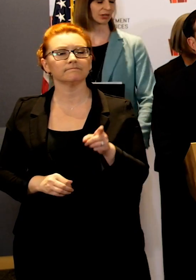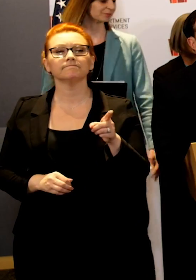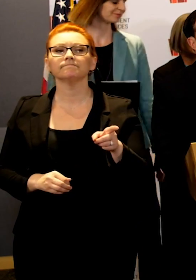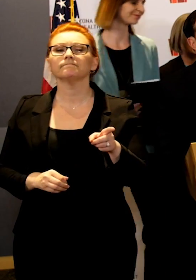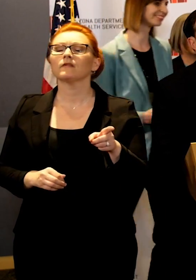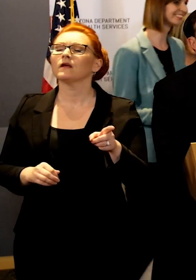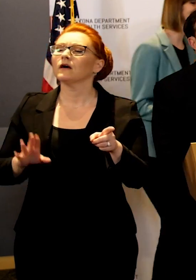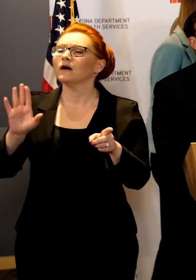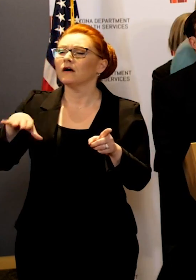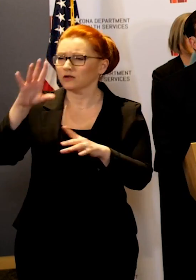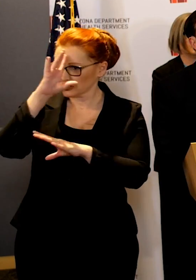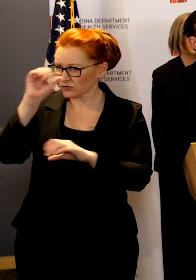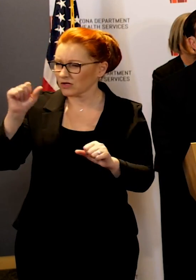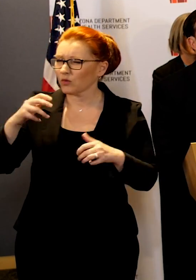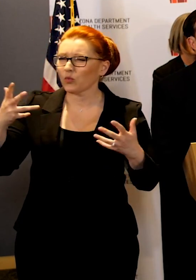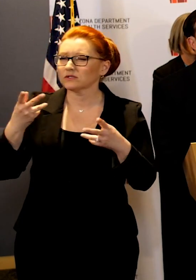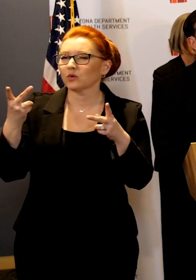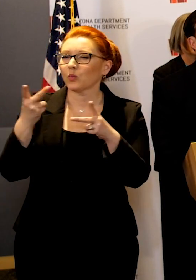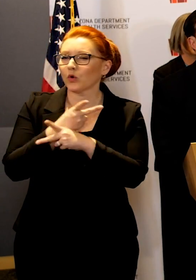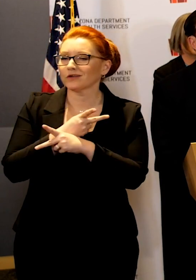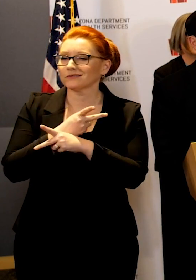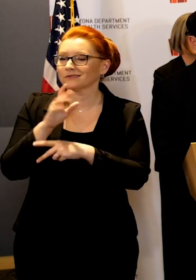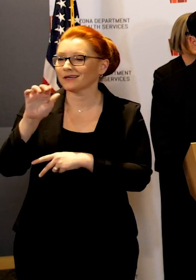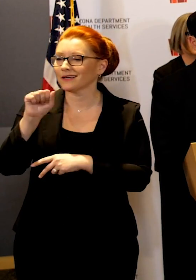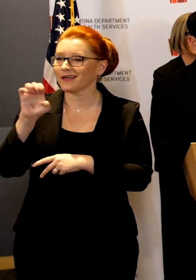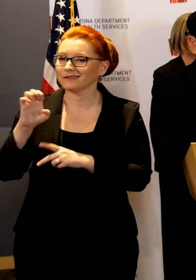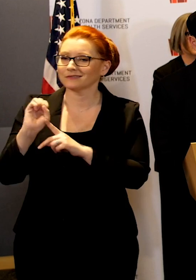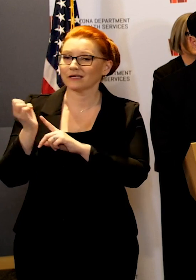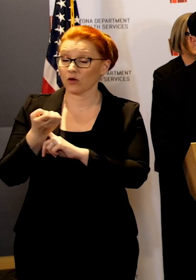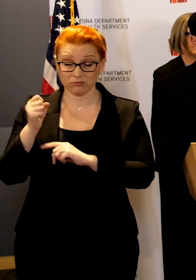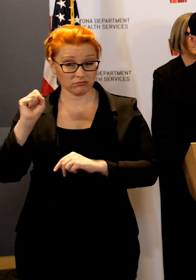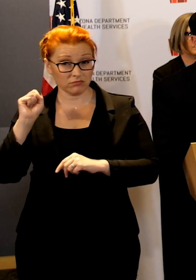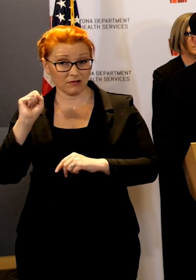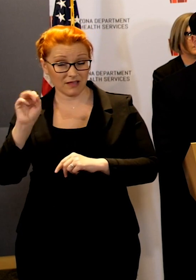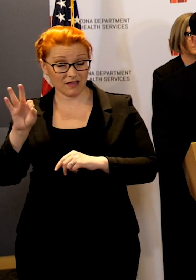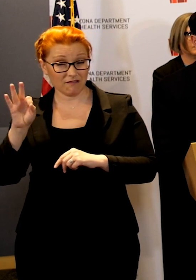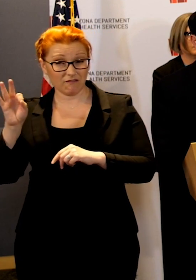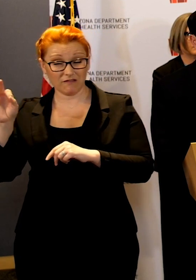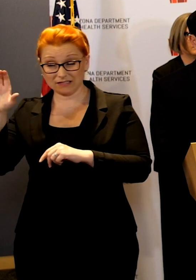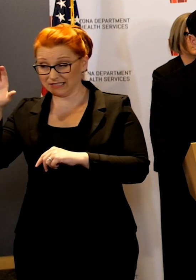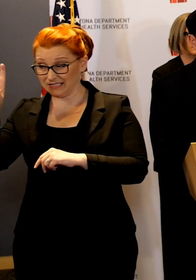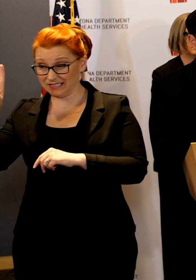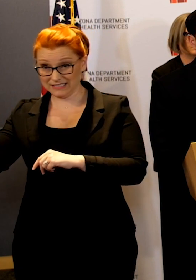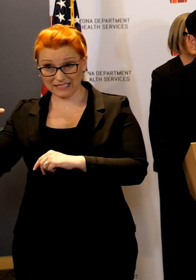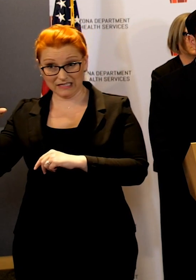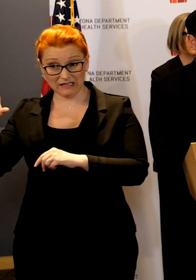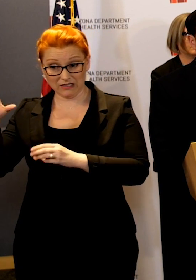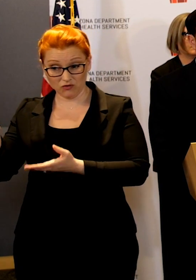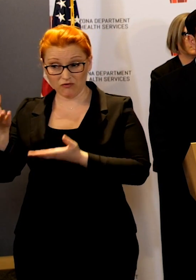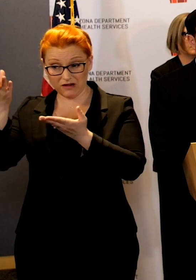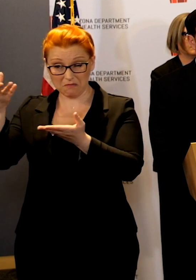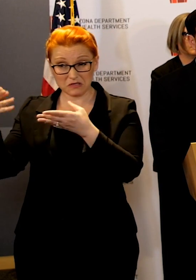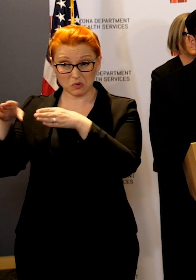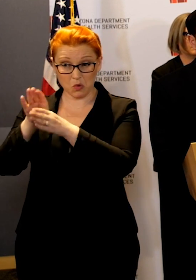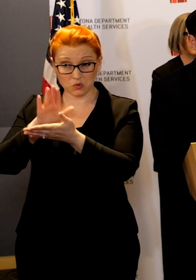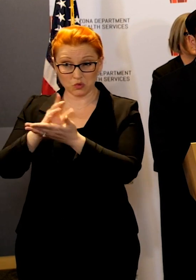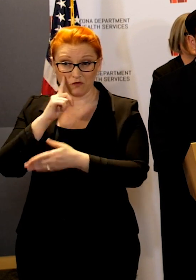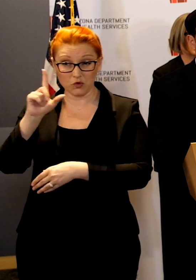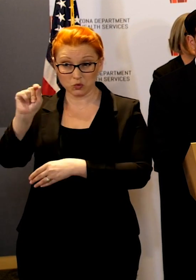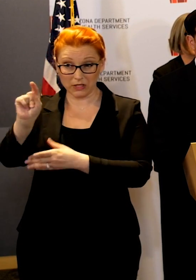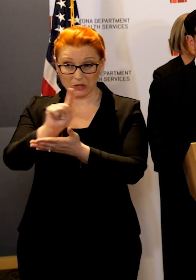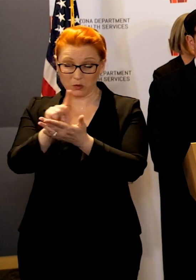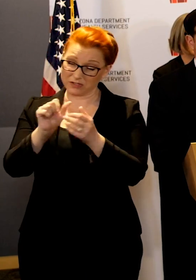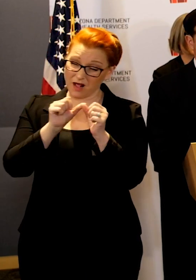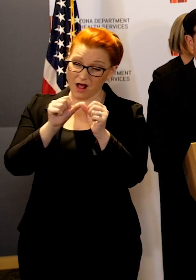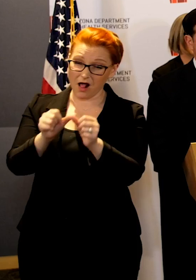Superintendent, what is the worst case scenario if, say, the CDC recommends closure of 20 weeks? As far as schools go,